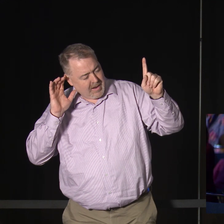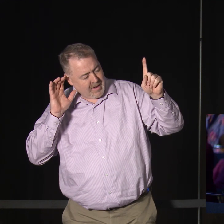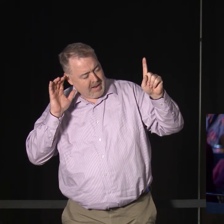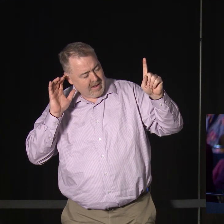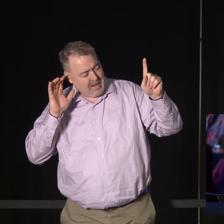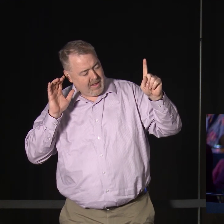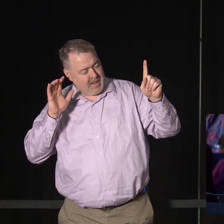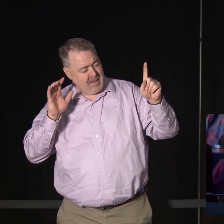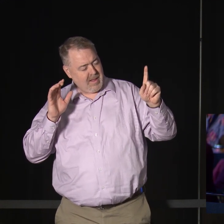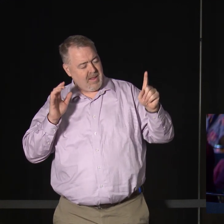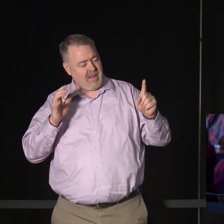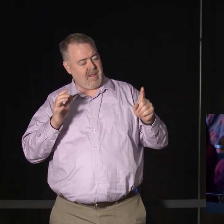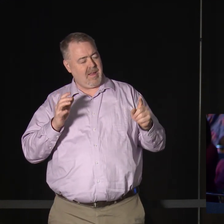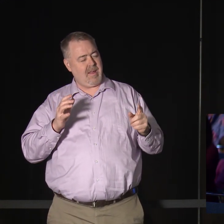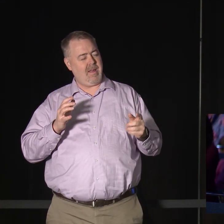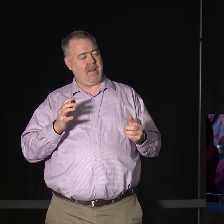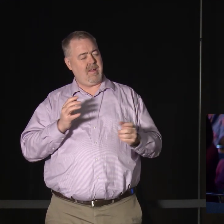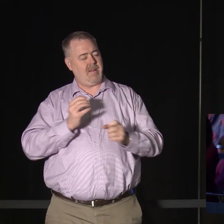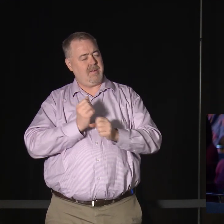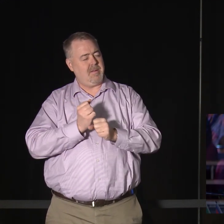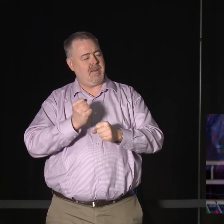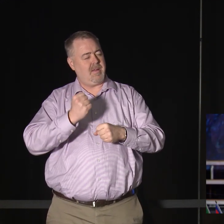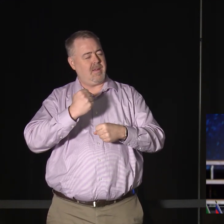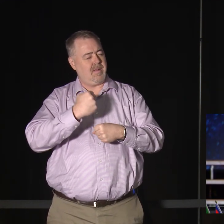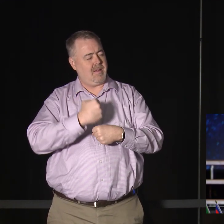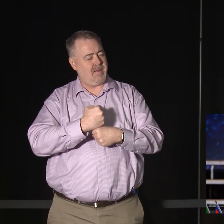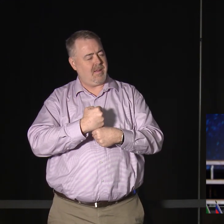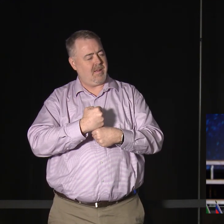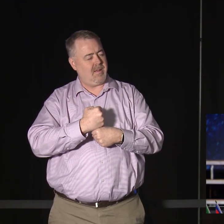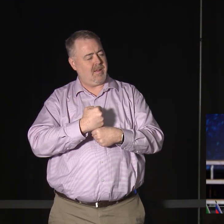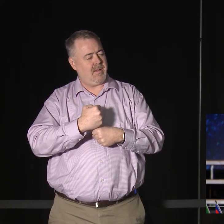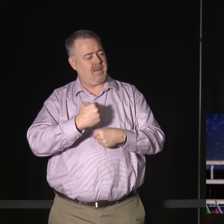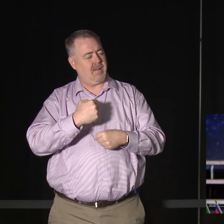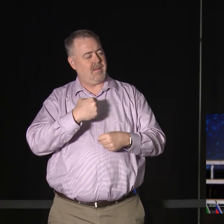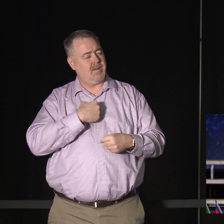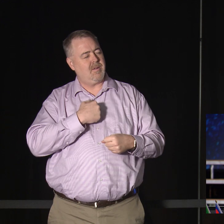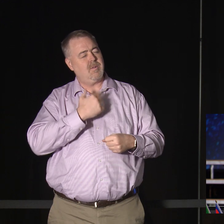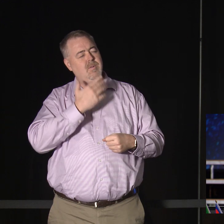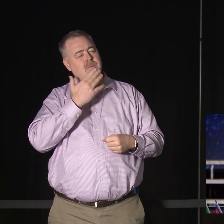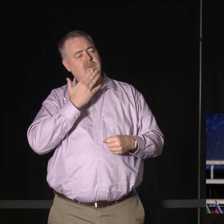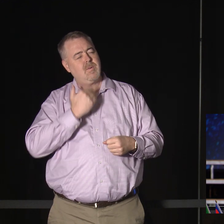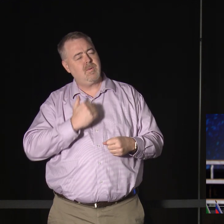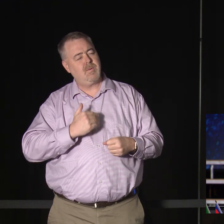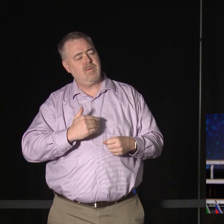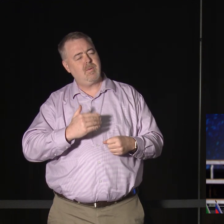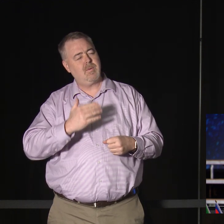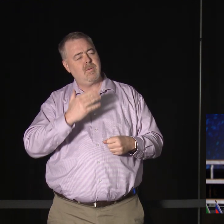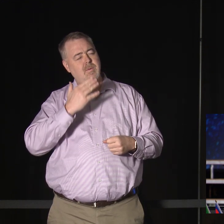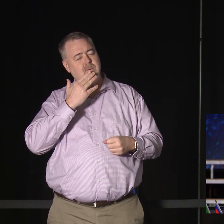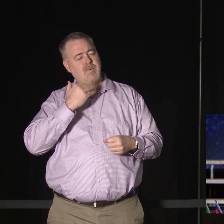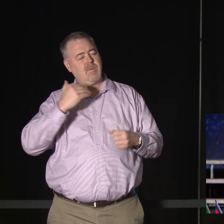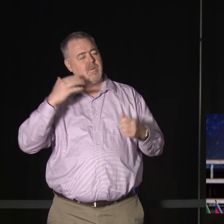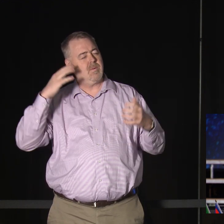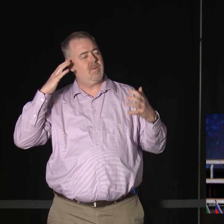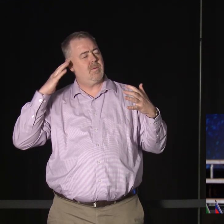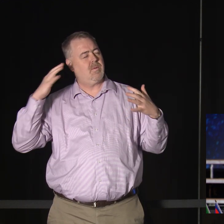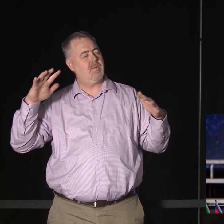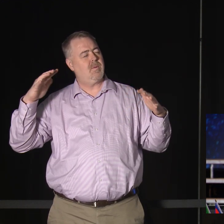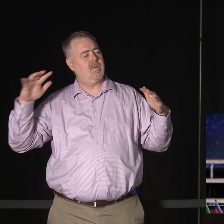hear, make me a sweet, sweet